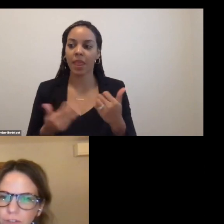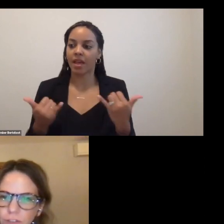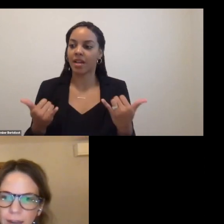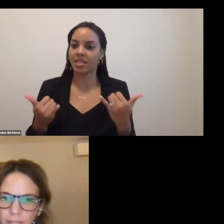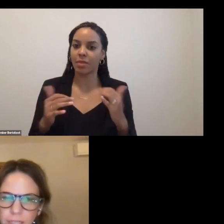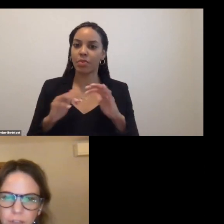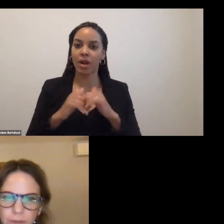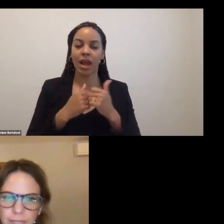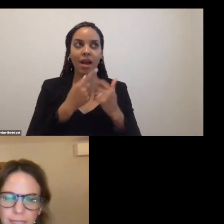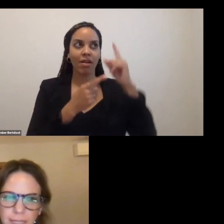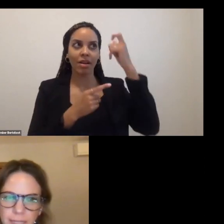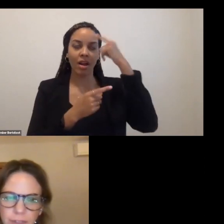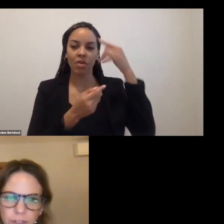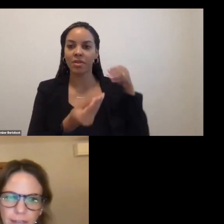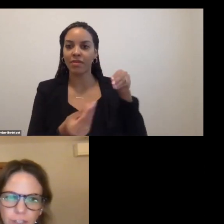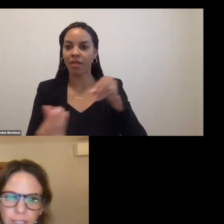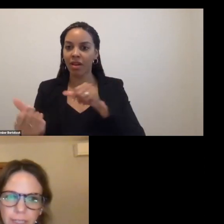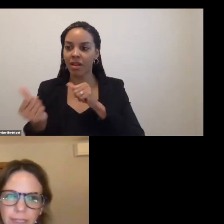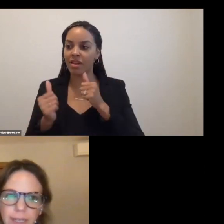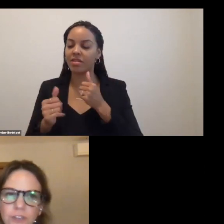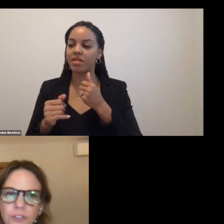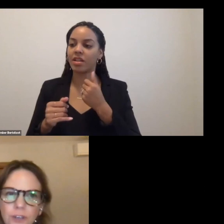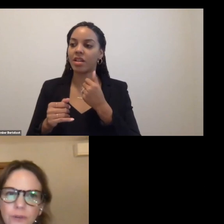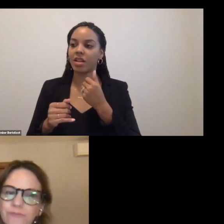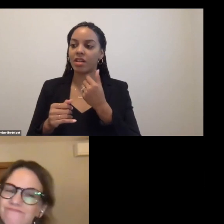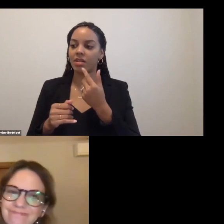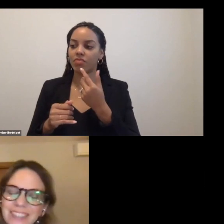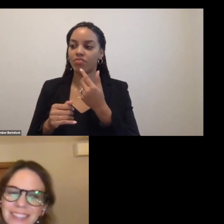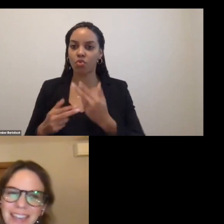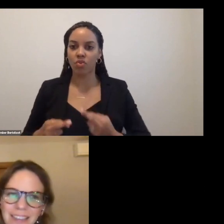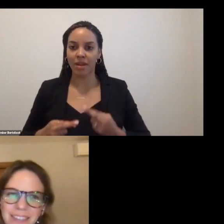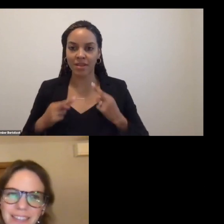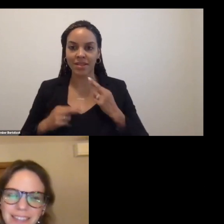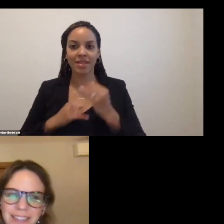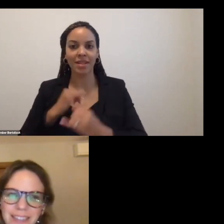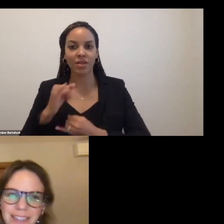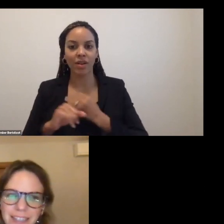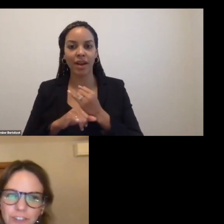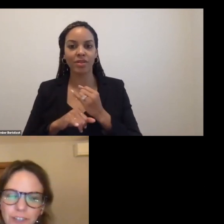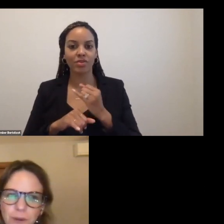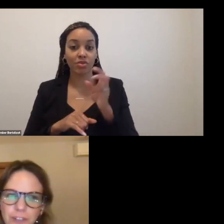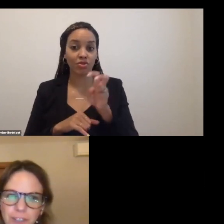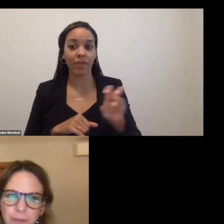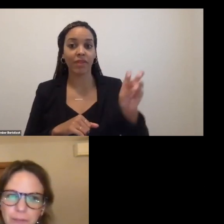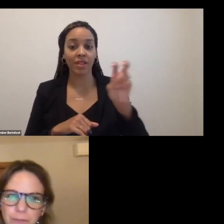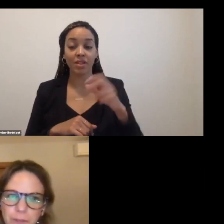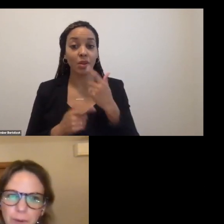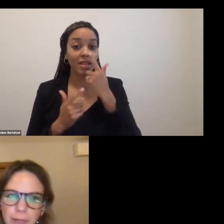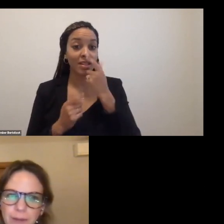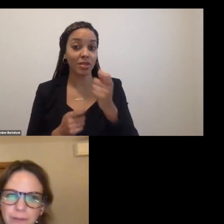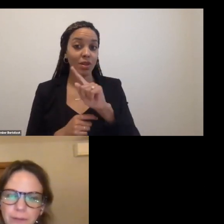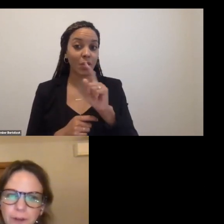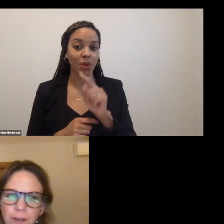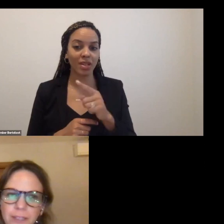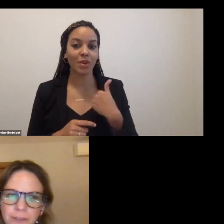artists' travel to residencies internationally? So, this is an interesting question that we've spoken